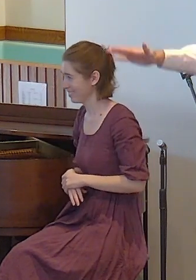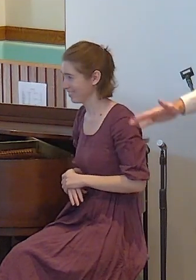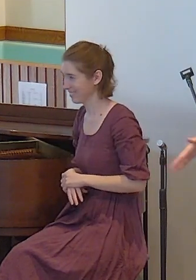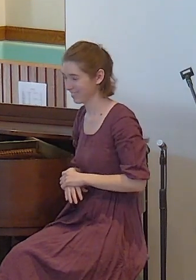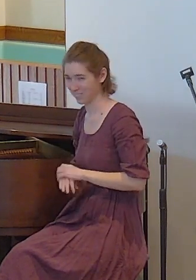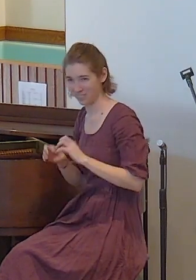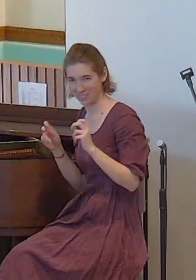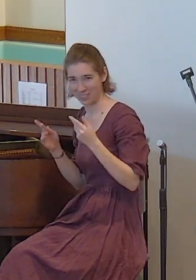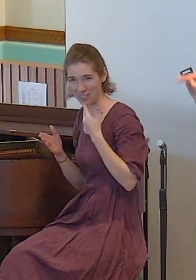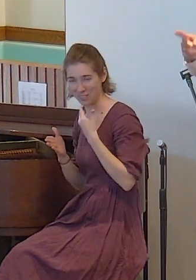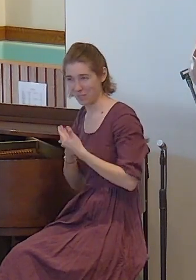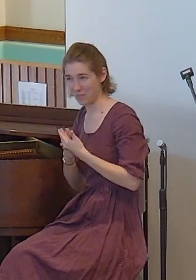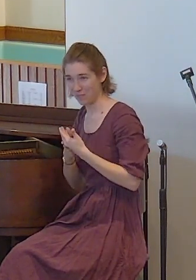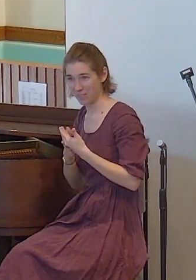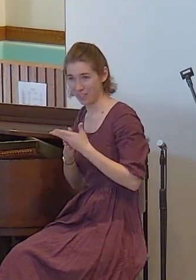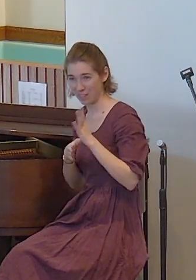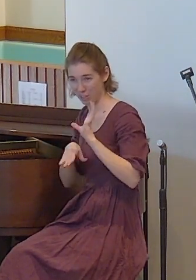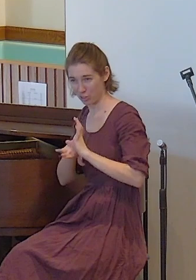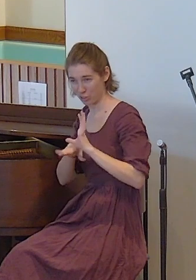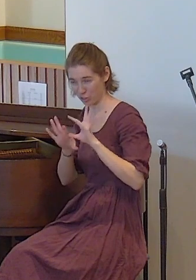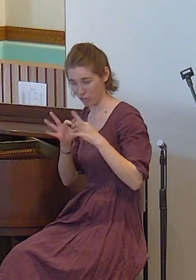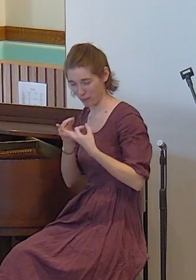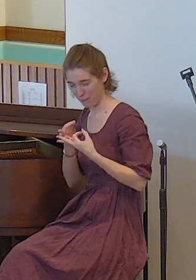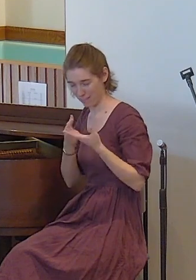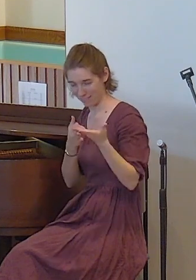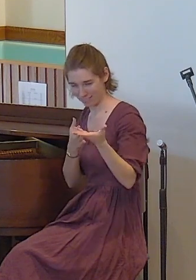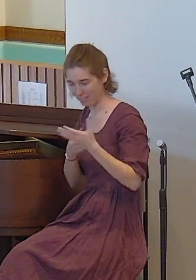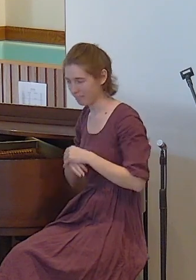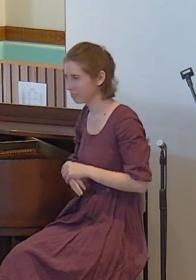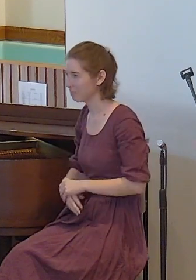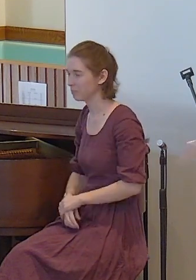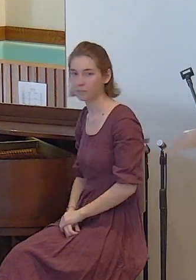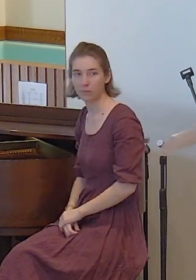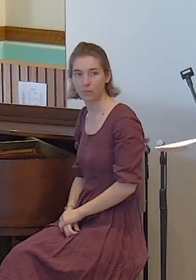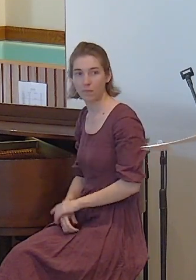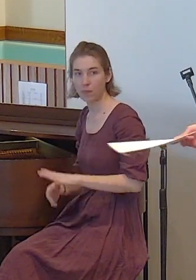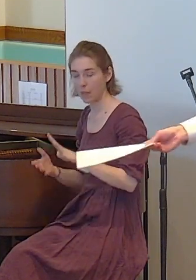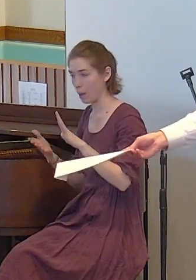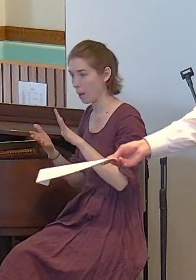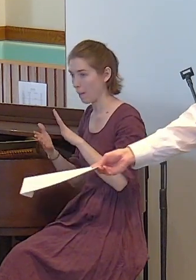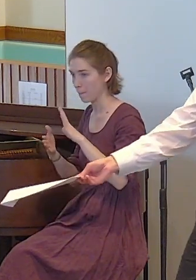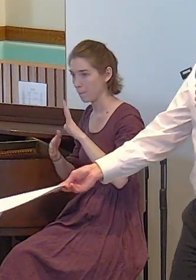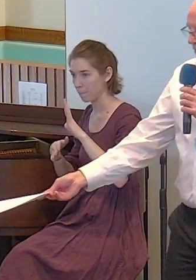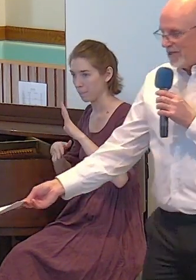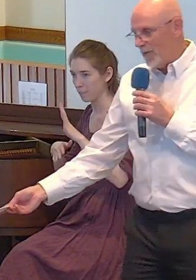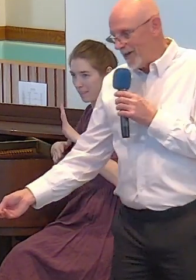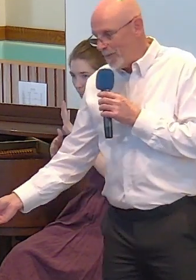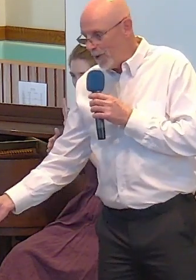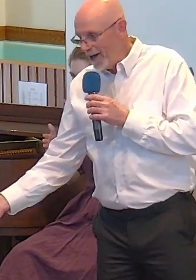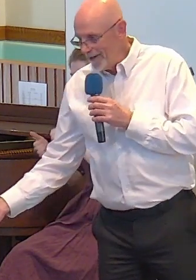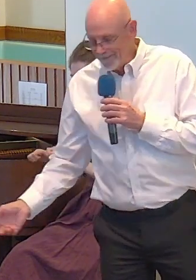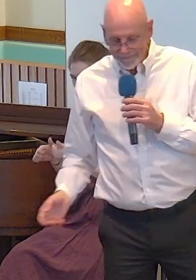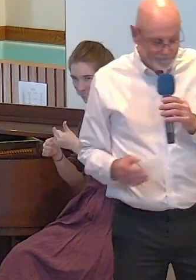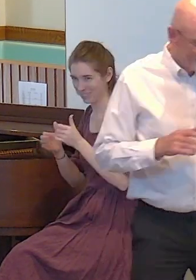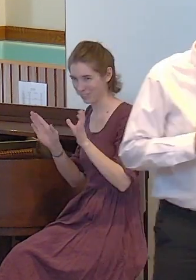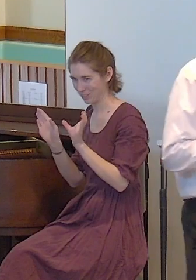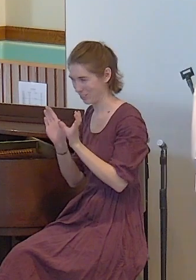All right? Your church family. Here's your baptismal certificates. We'll give it to your mom because you don't want to get them